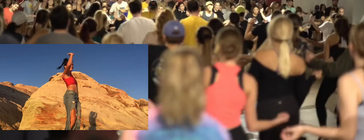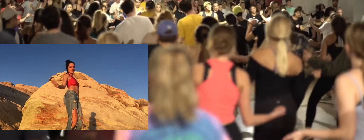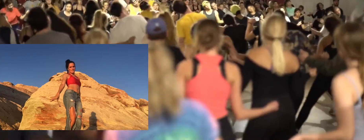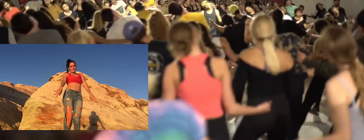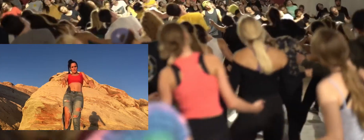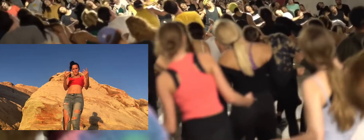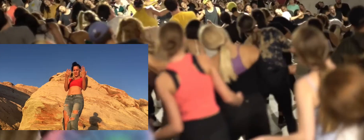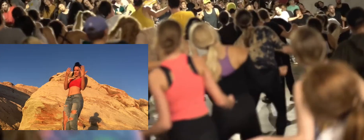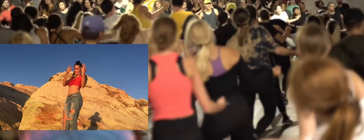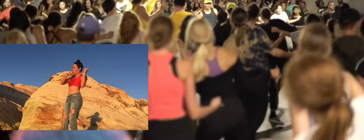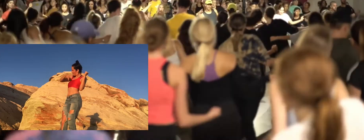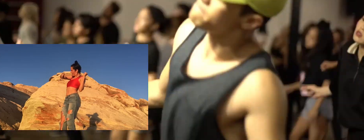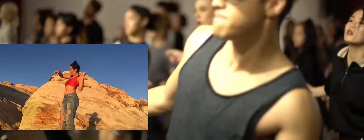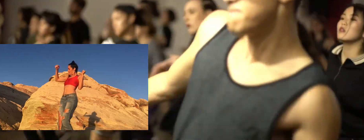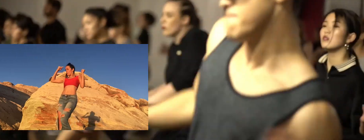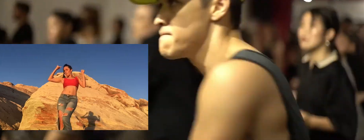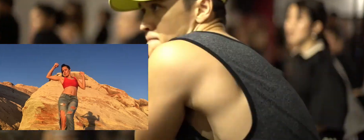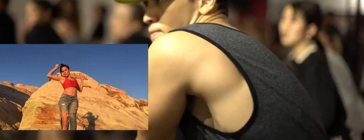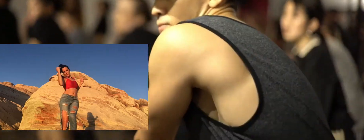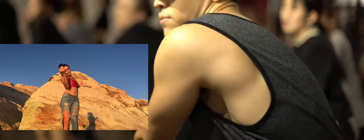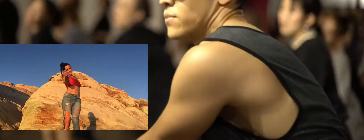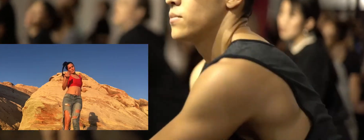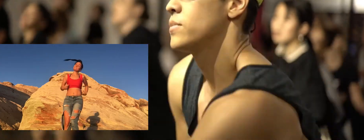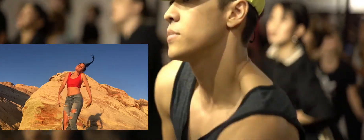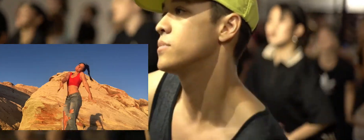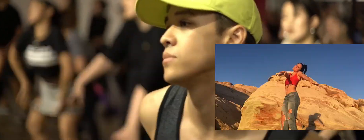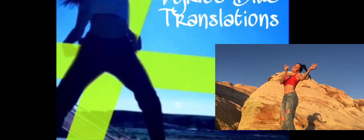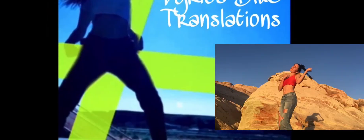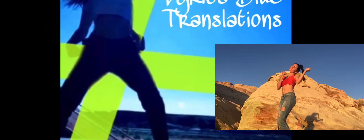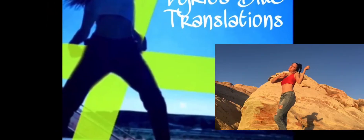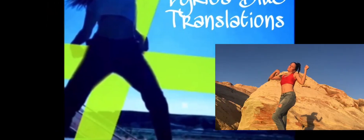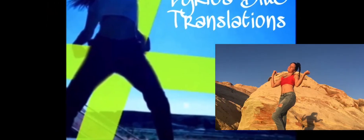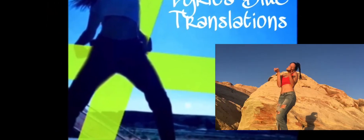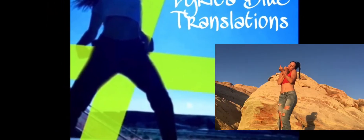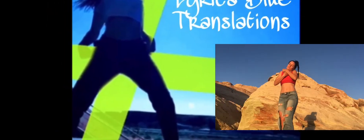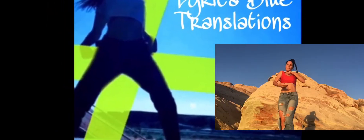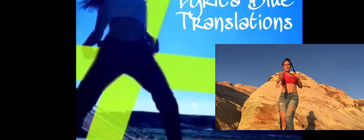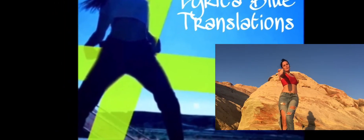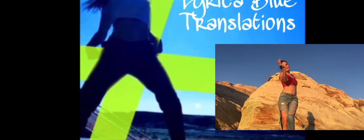I'm off the fire for you Just let me adore you